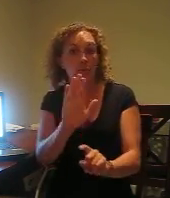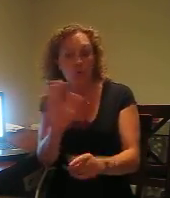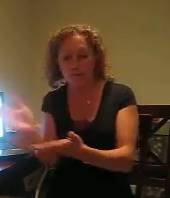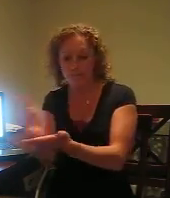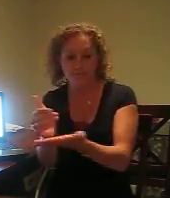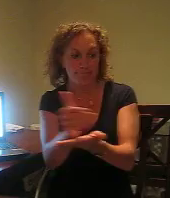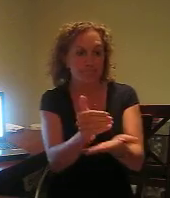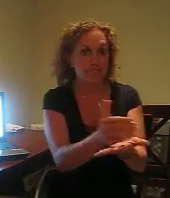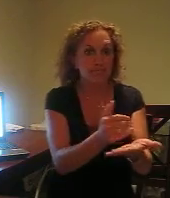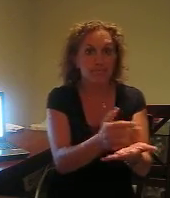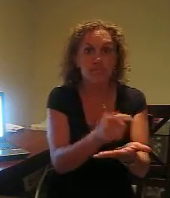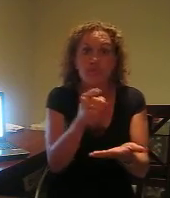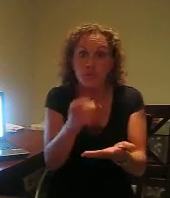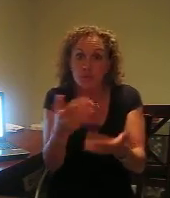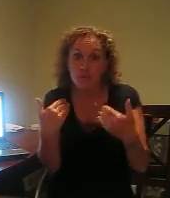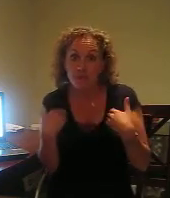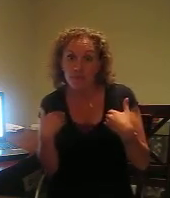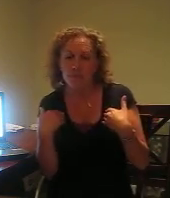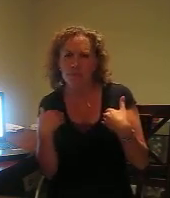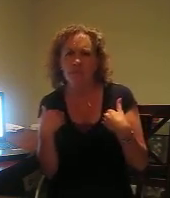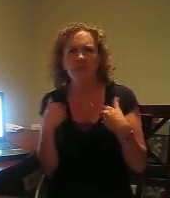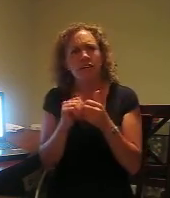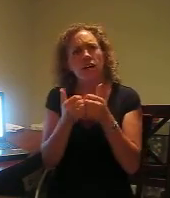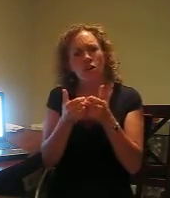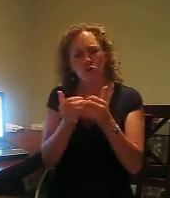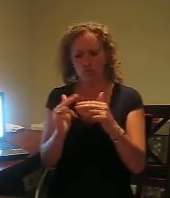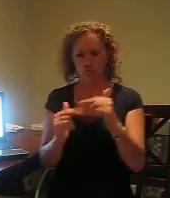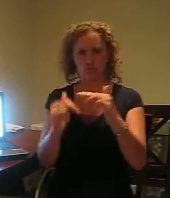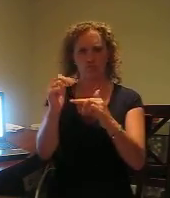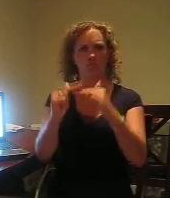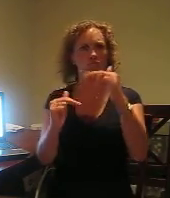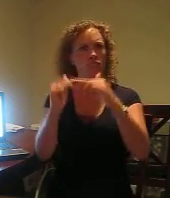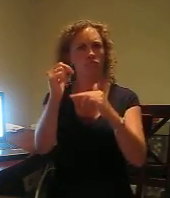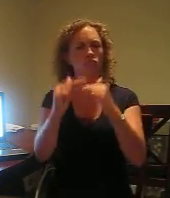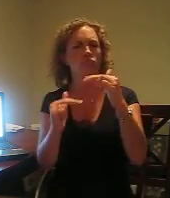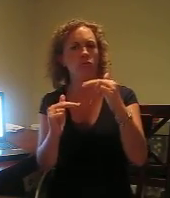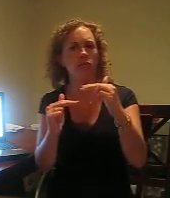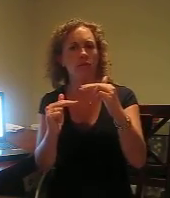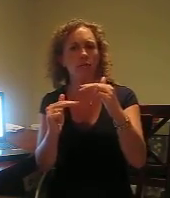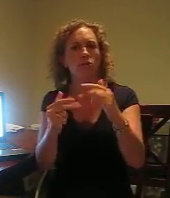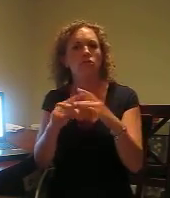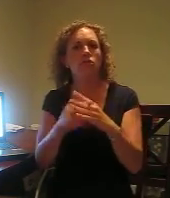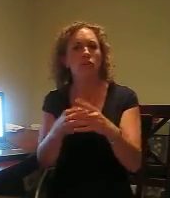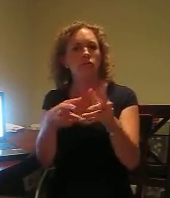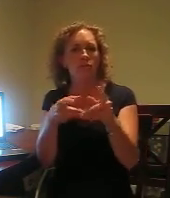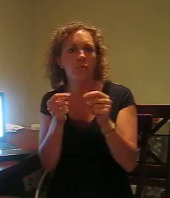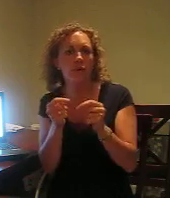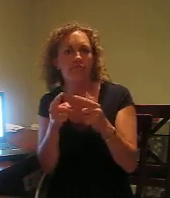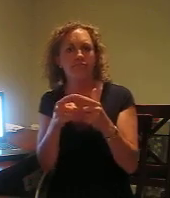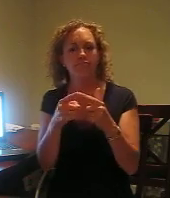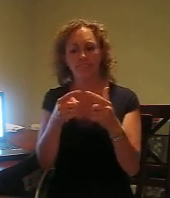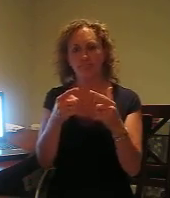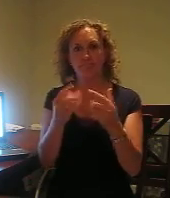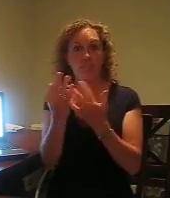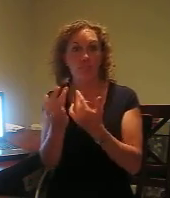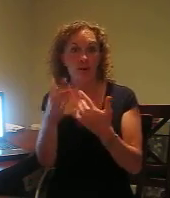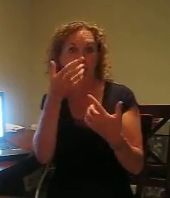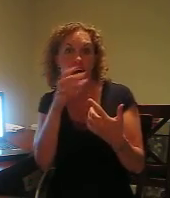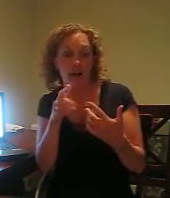wood, how do you put it together into a structure that will ignite quickly, burn hot, and burn as long as